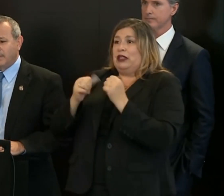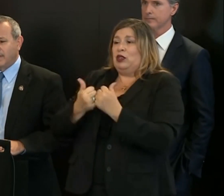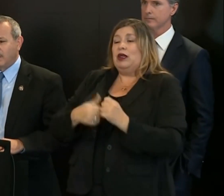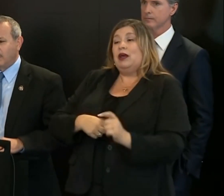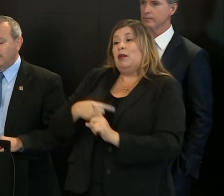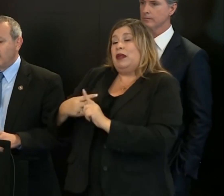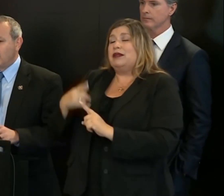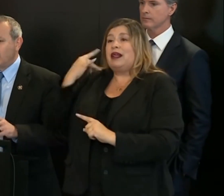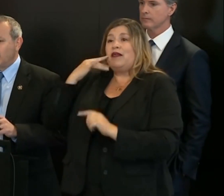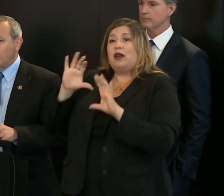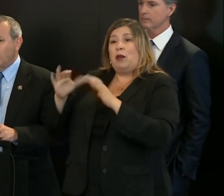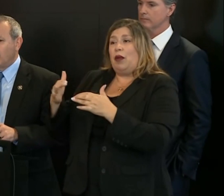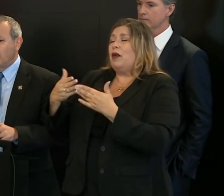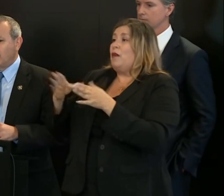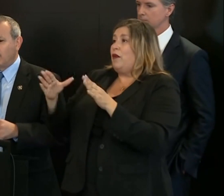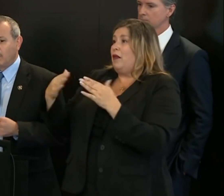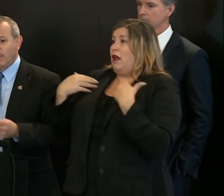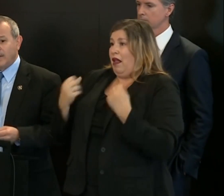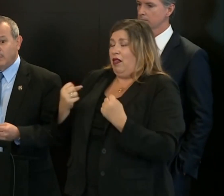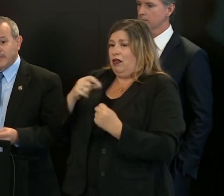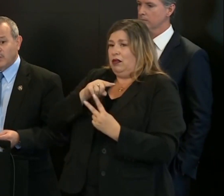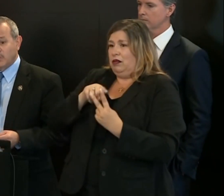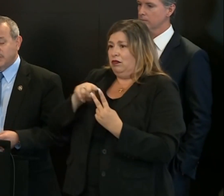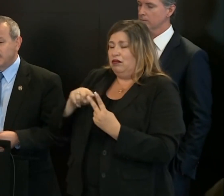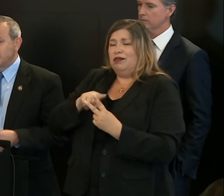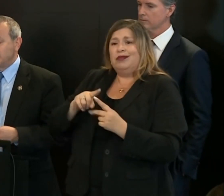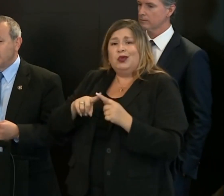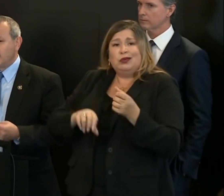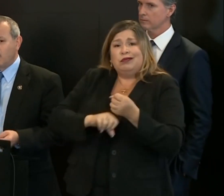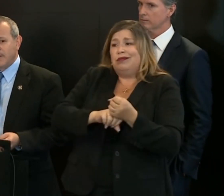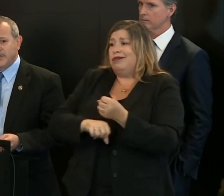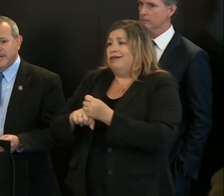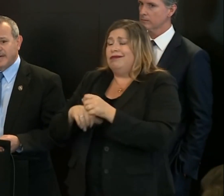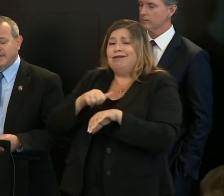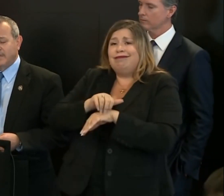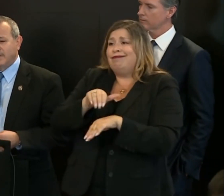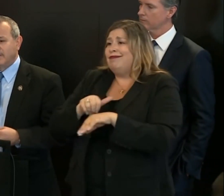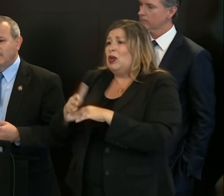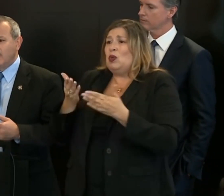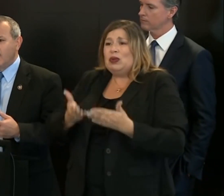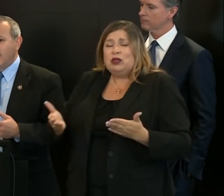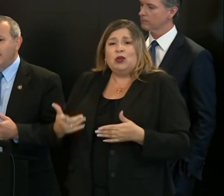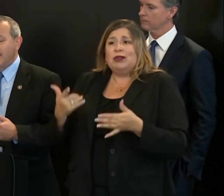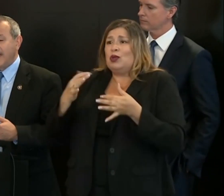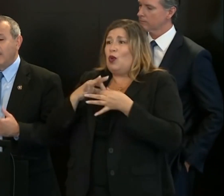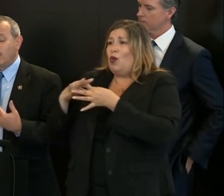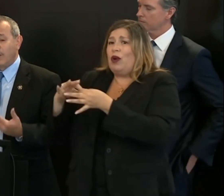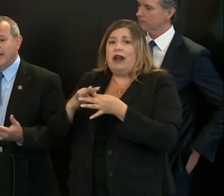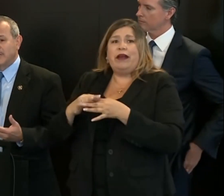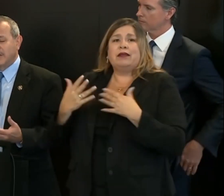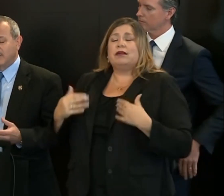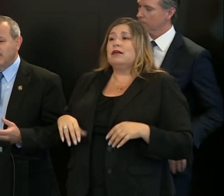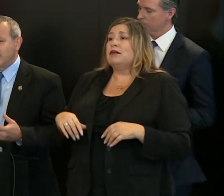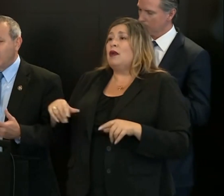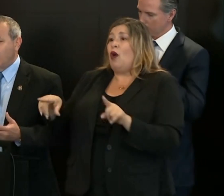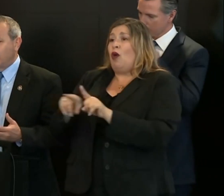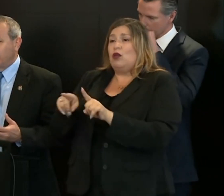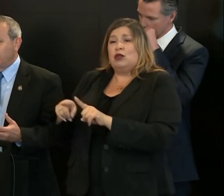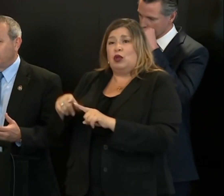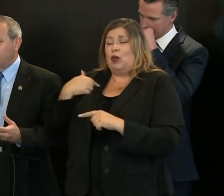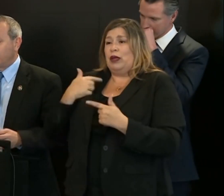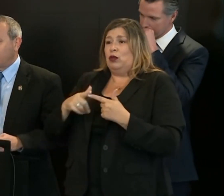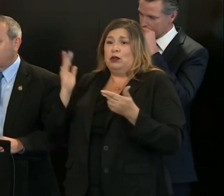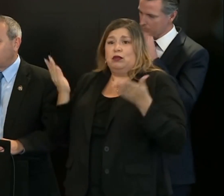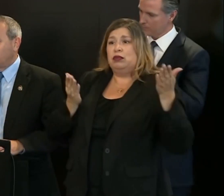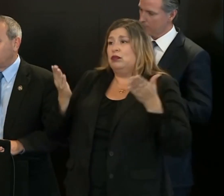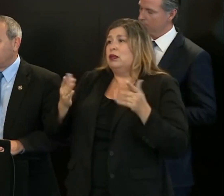Department of Public Health with any resources, coordination activities, and we're actually leveraging all